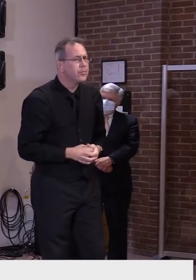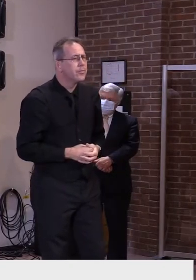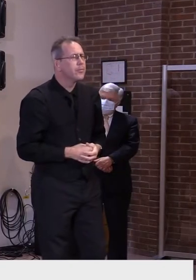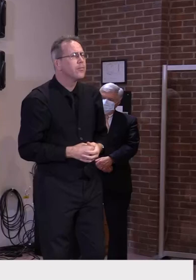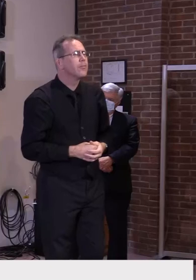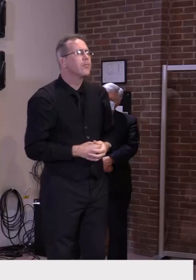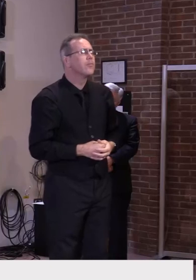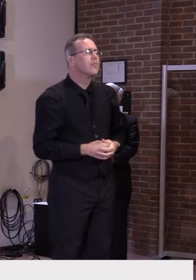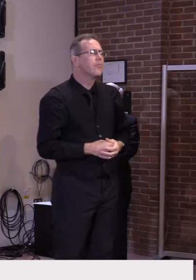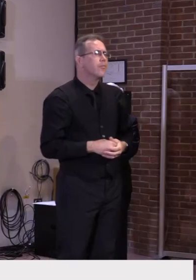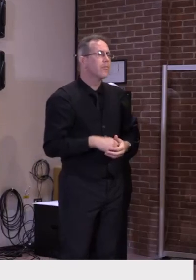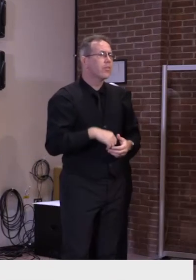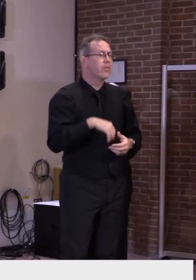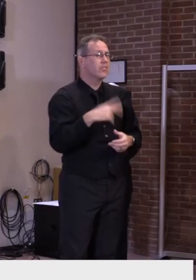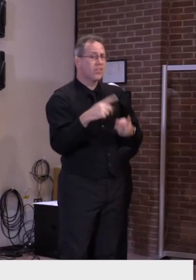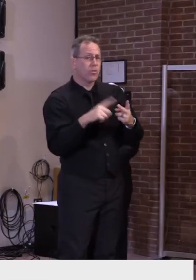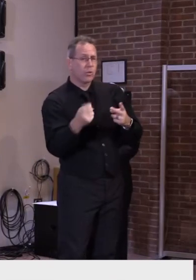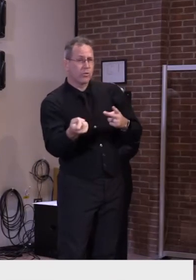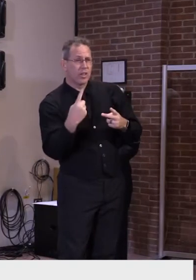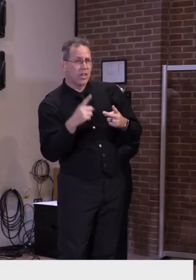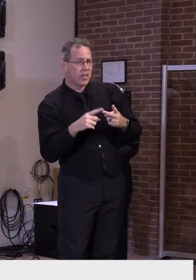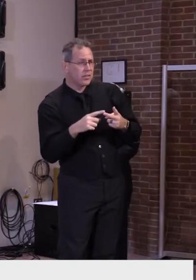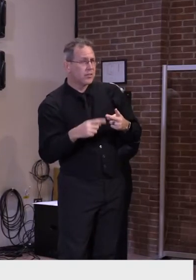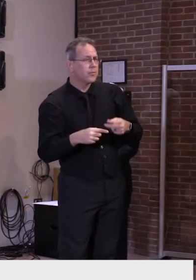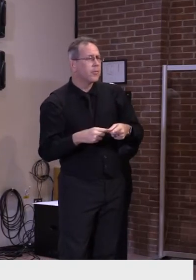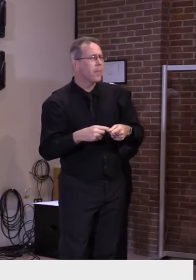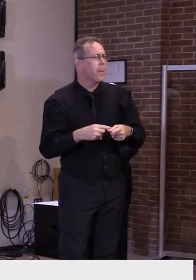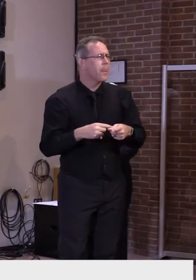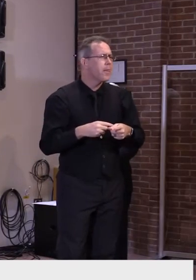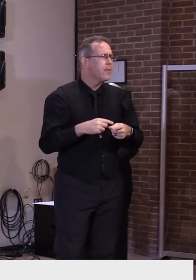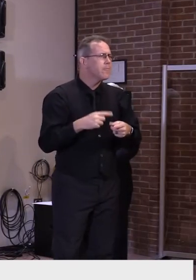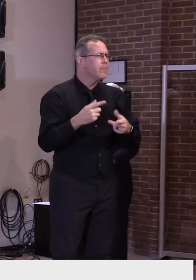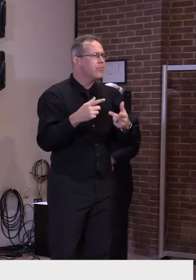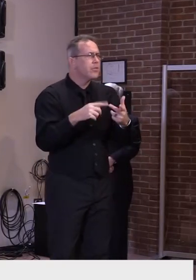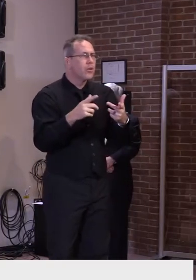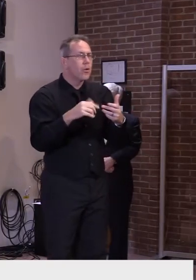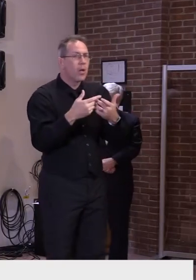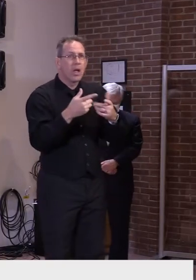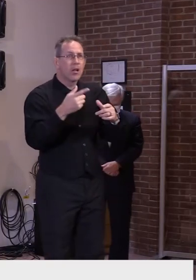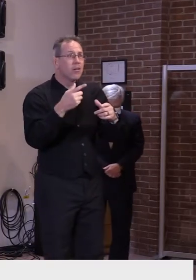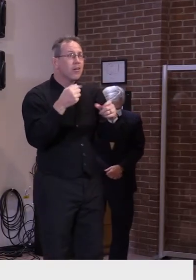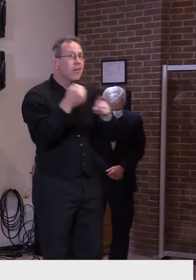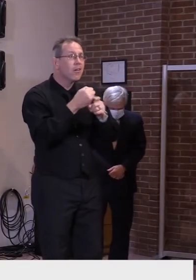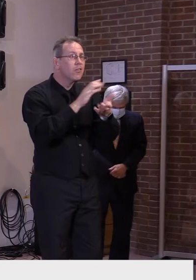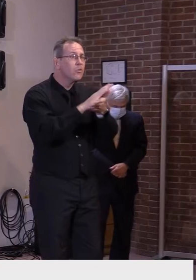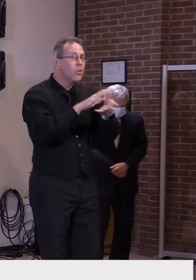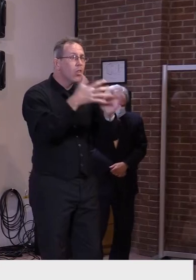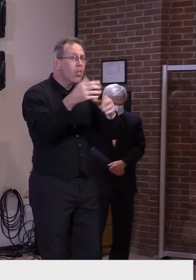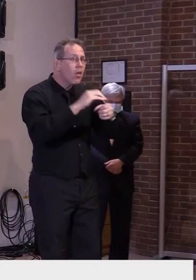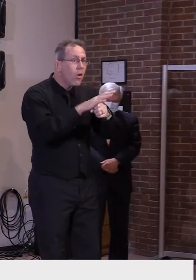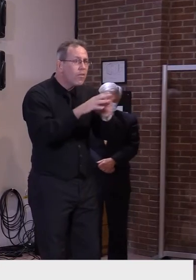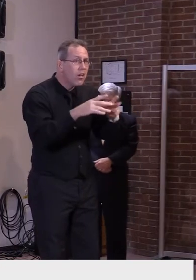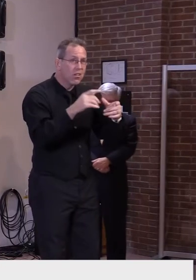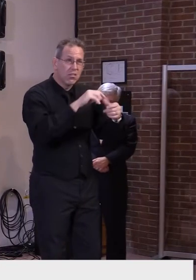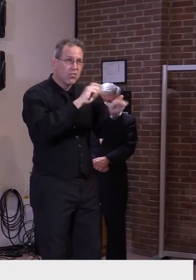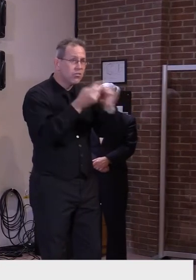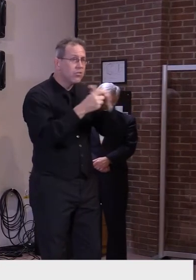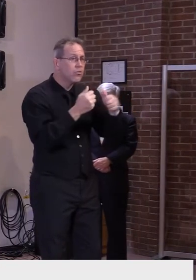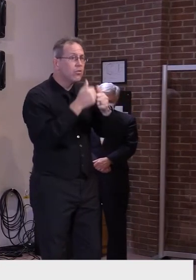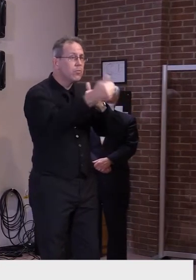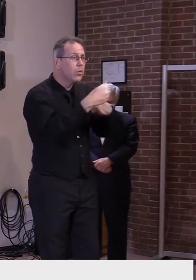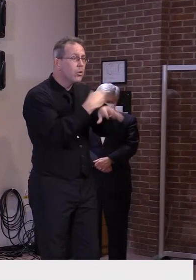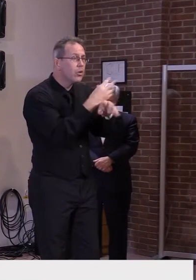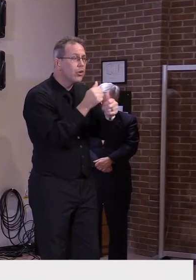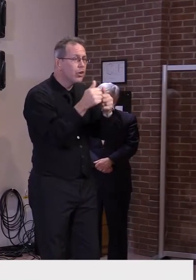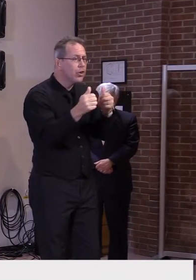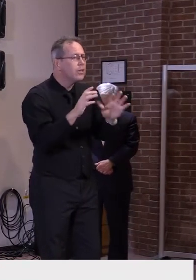to underscore that, we're operating under our existing regulation. Which in the regulation I'm speaking to speaks to the